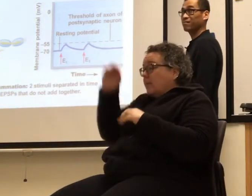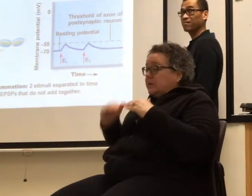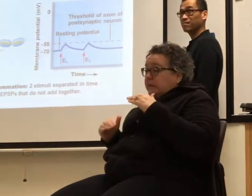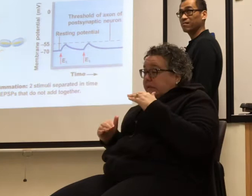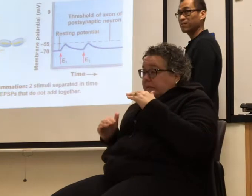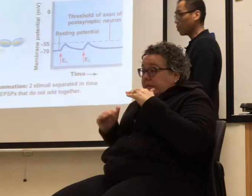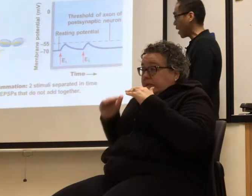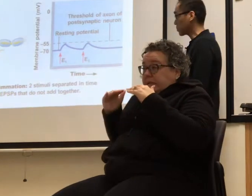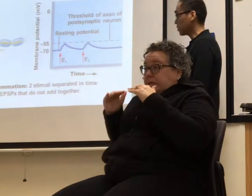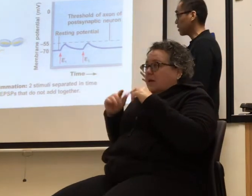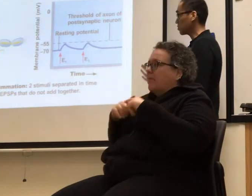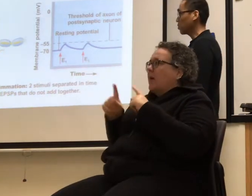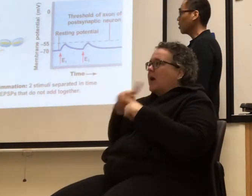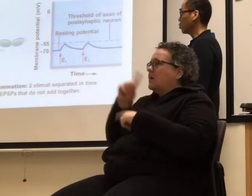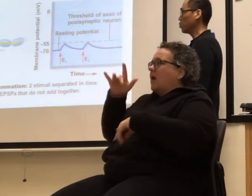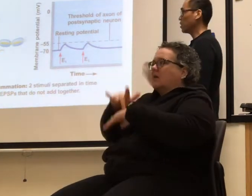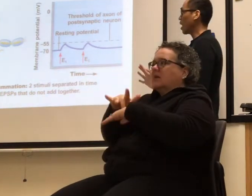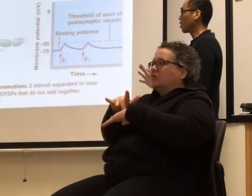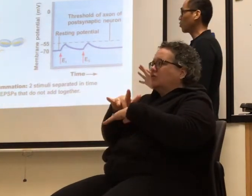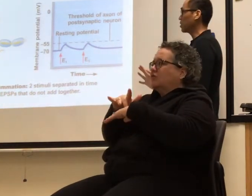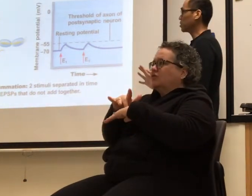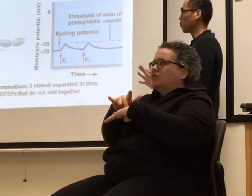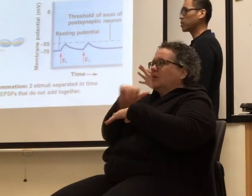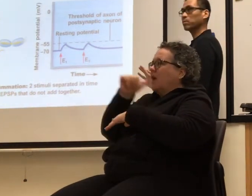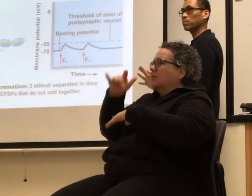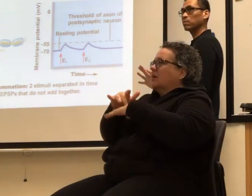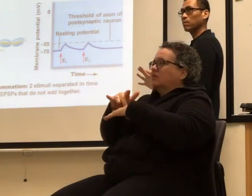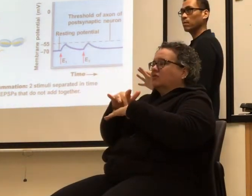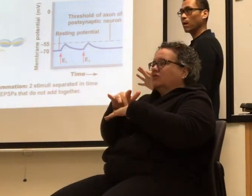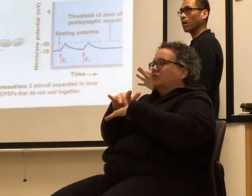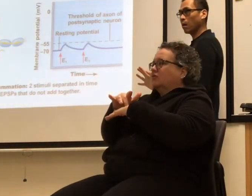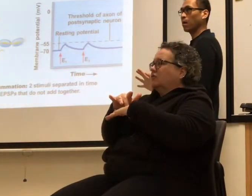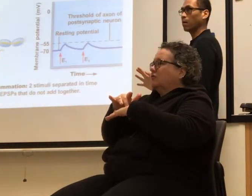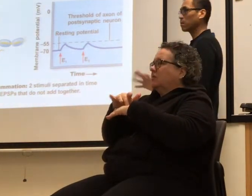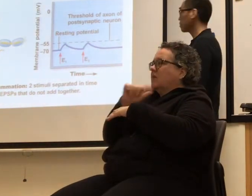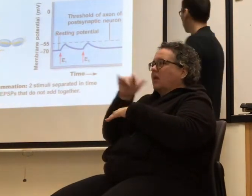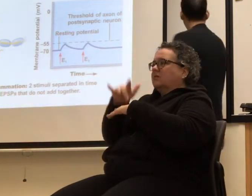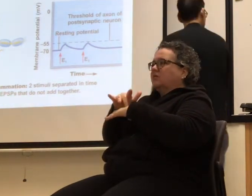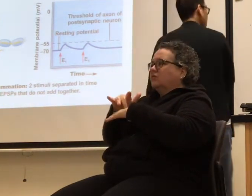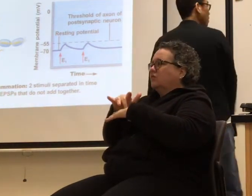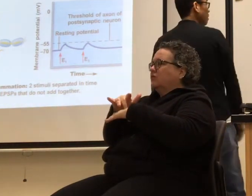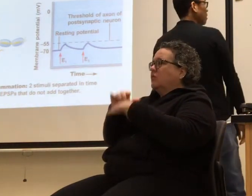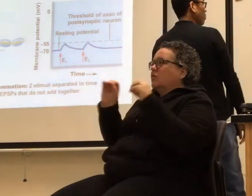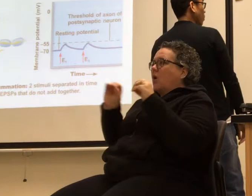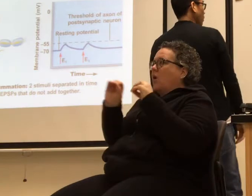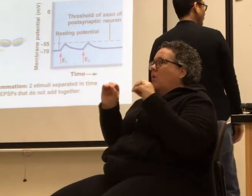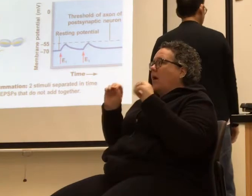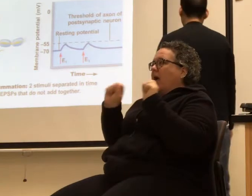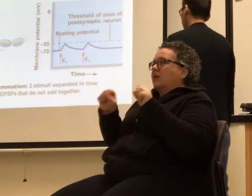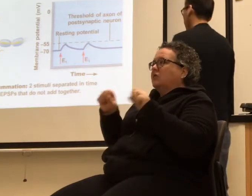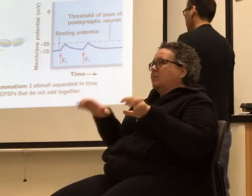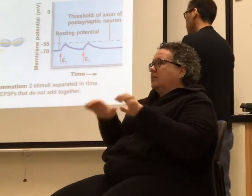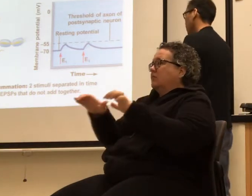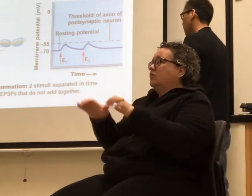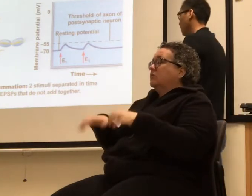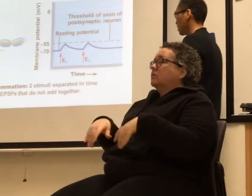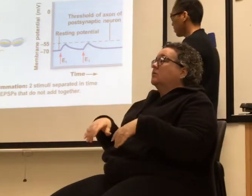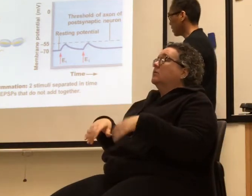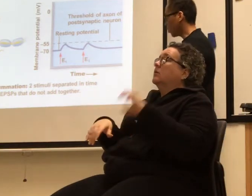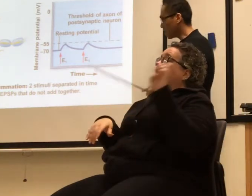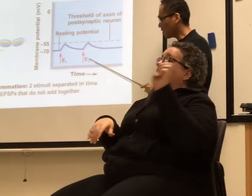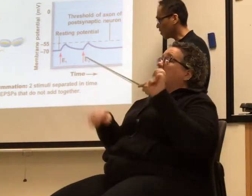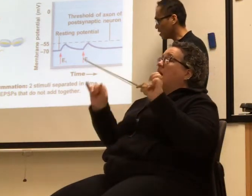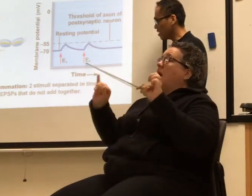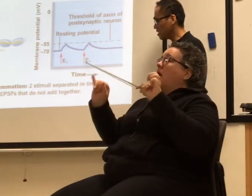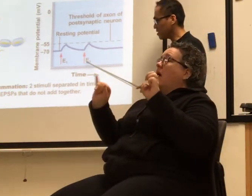didn't. No action potential, you did not reach threshold. Oh. Were there IPSPs or